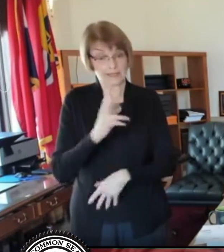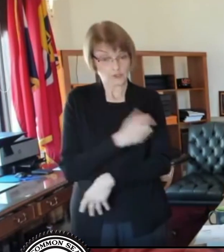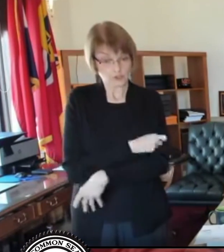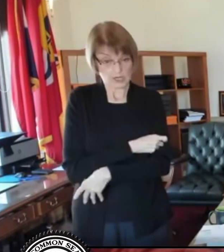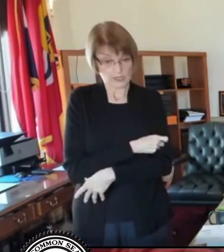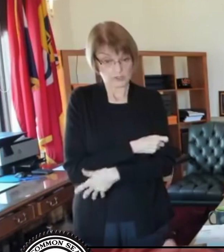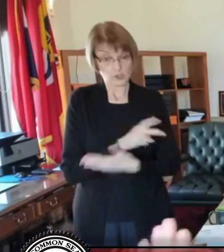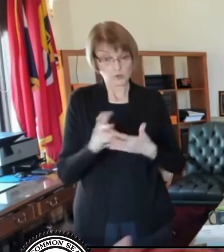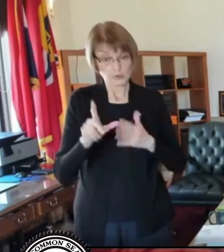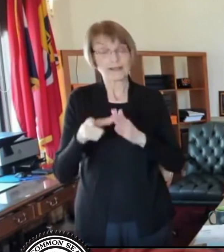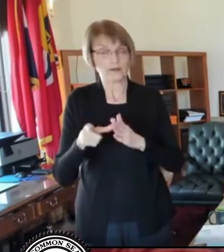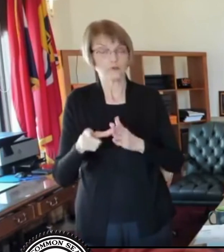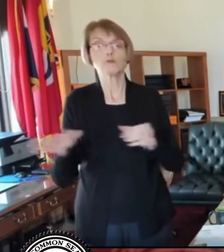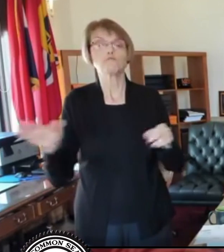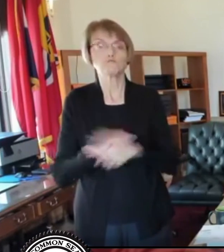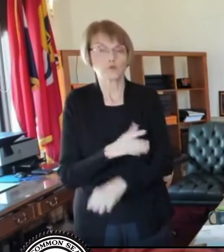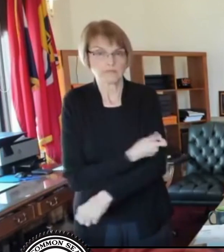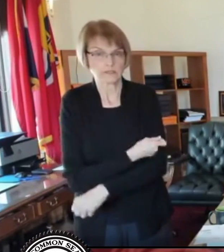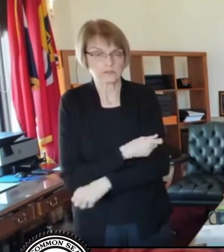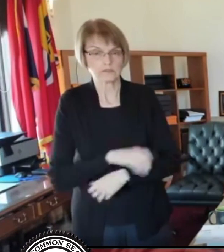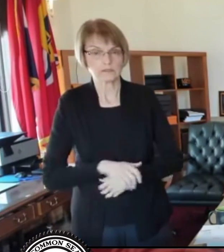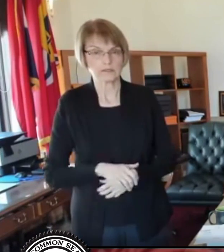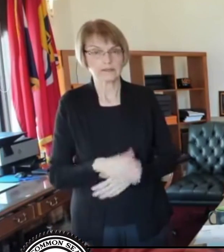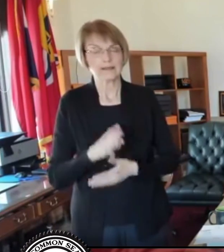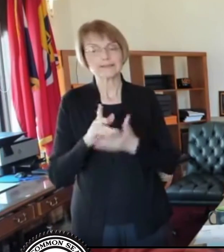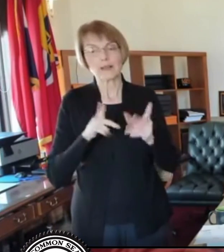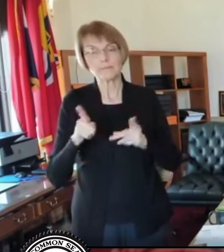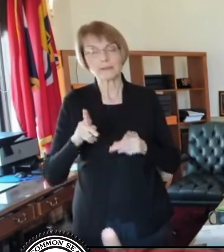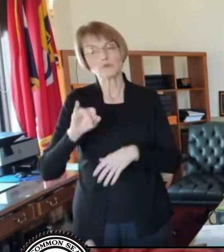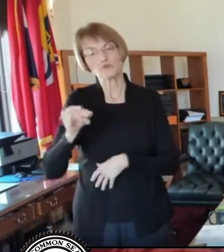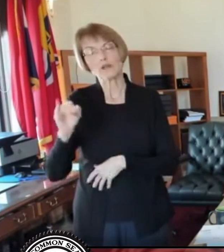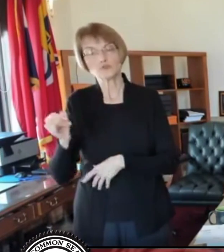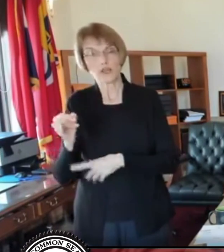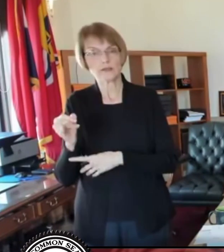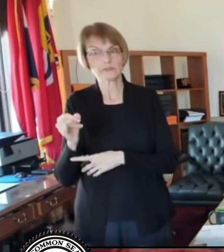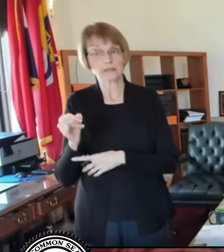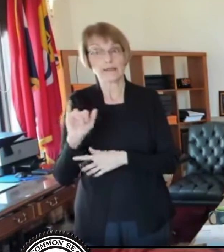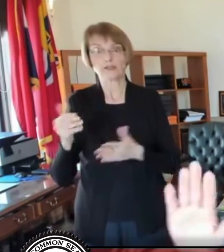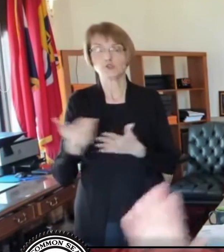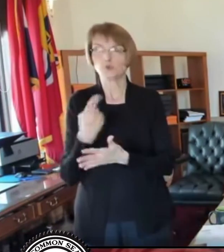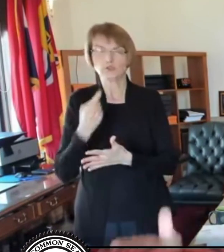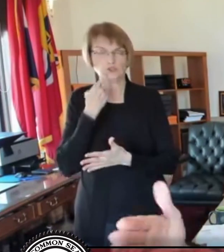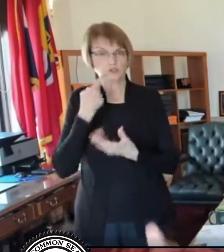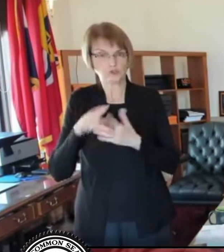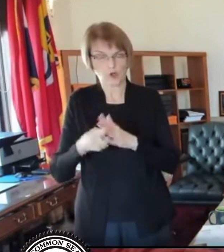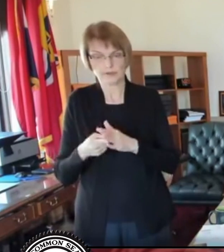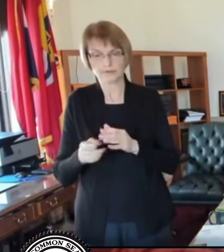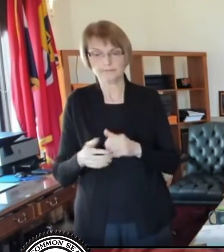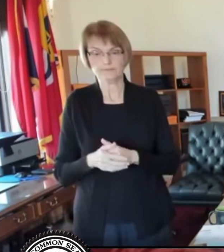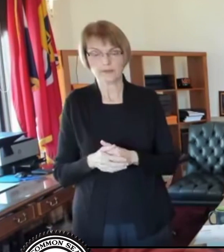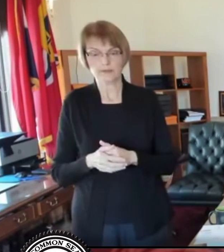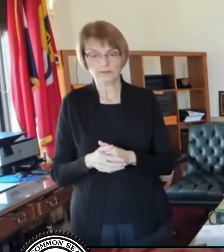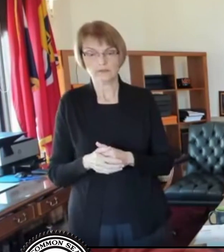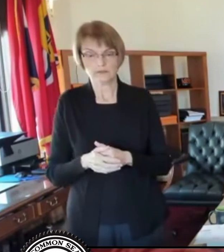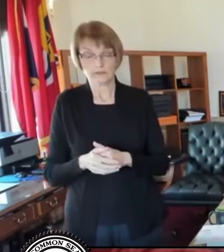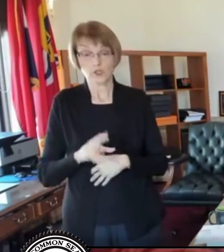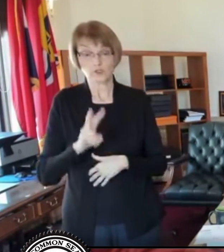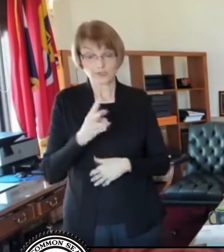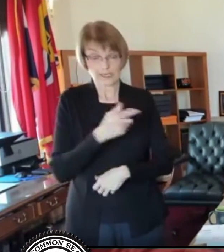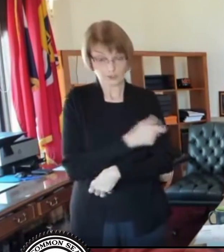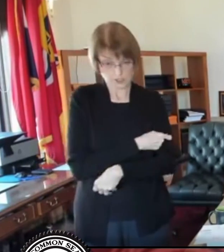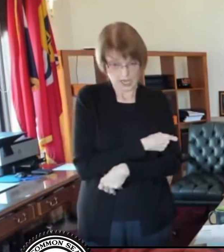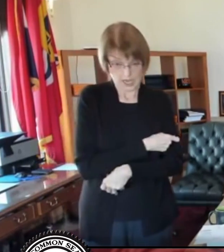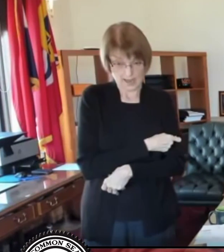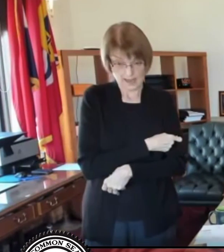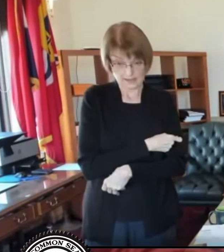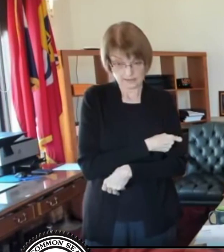shot. I know some folks are getting Johnson & Johnson, but though that's brand new. It's 2 weeks since you got your second shot or